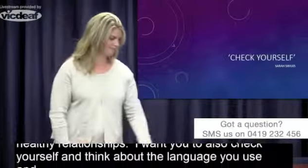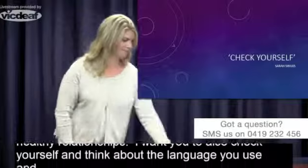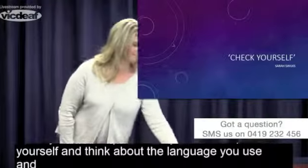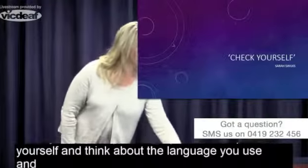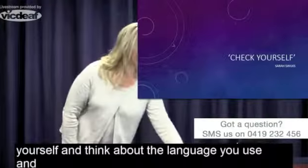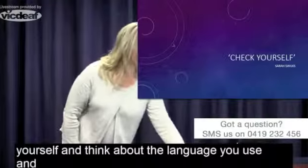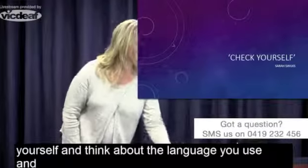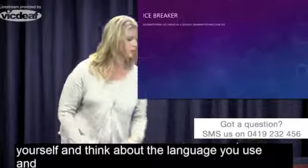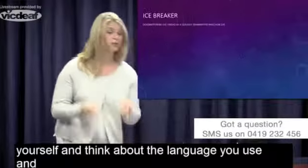acceptable to use.